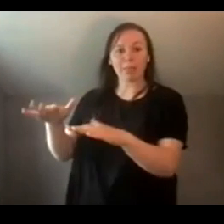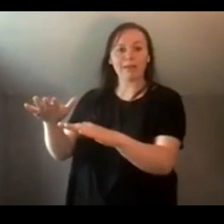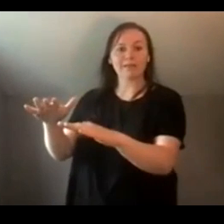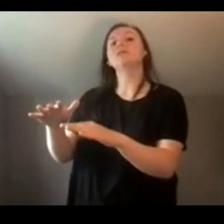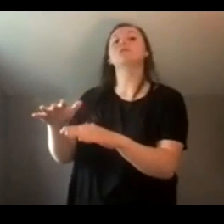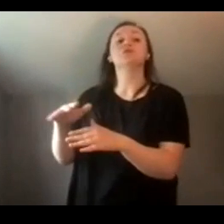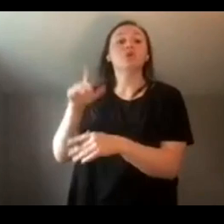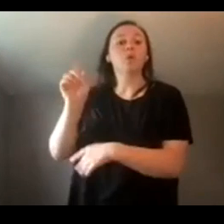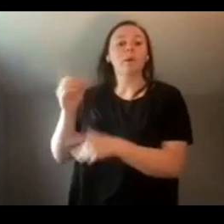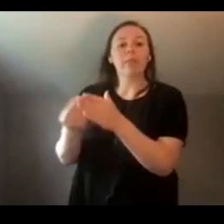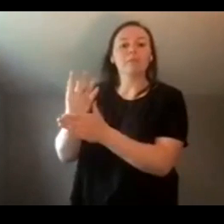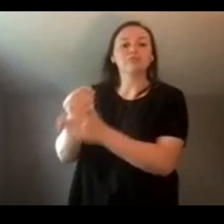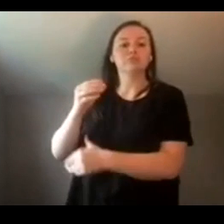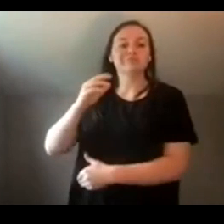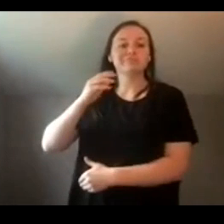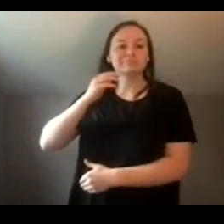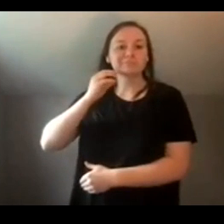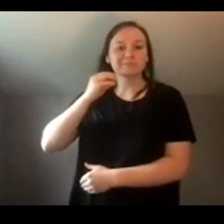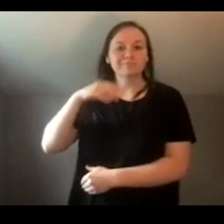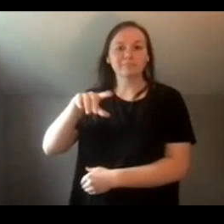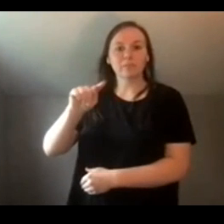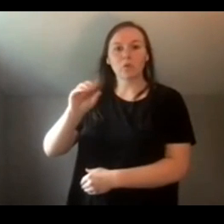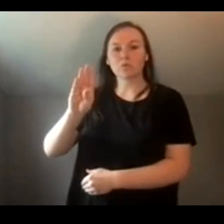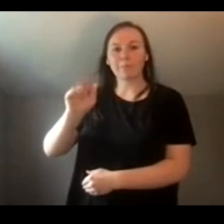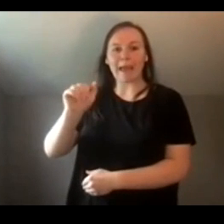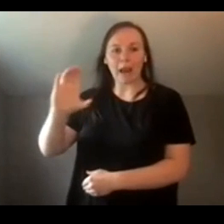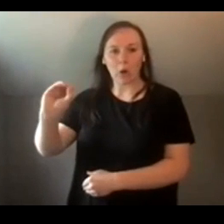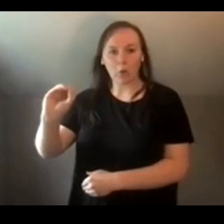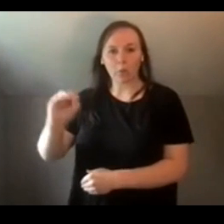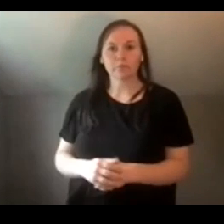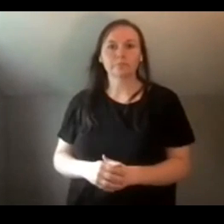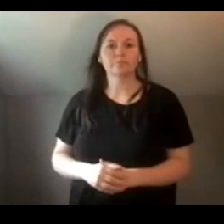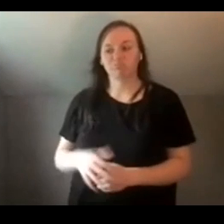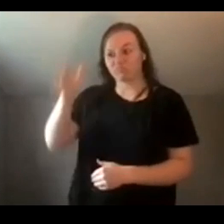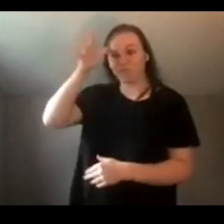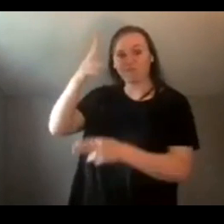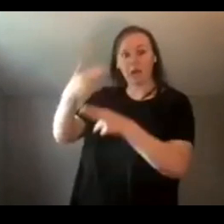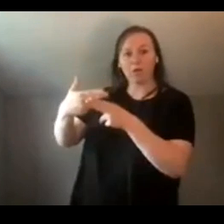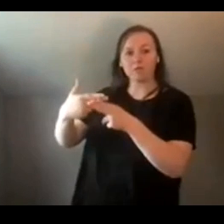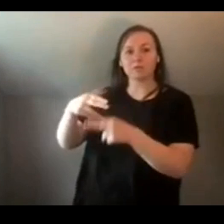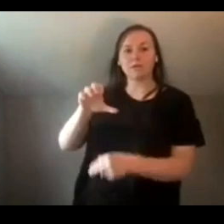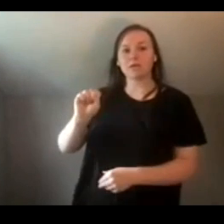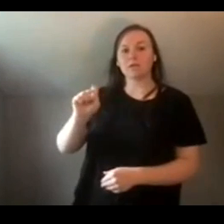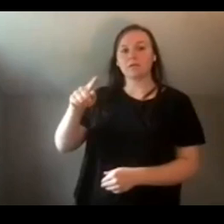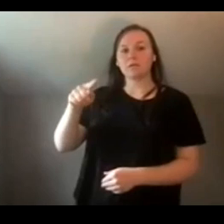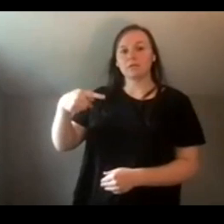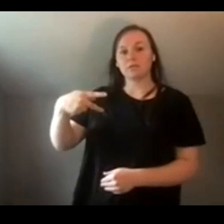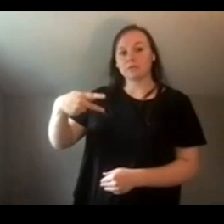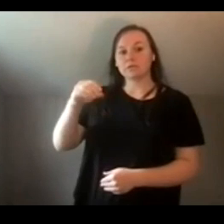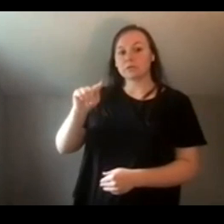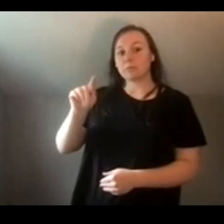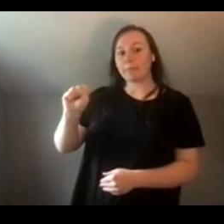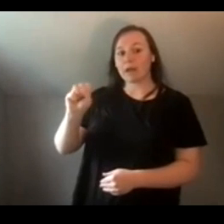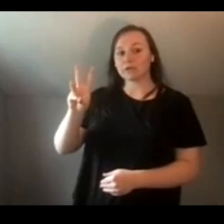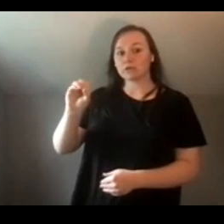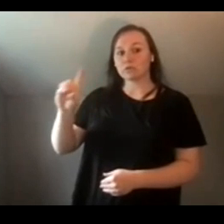grown. Her father's name was Spottswood Rice. He was owned by a Mr. Benjamin